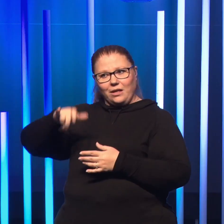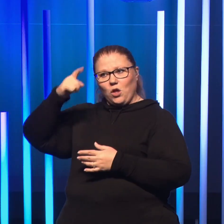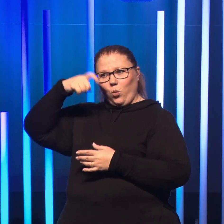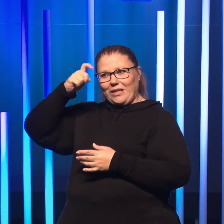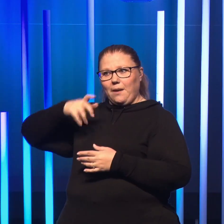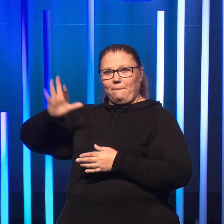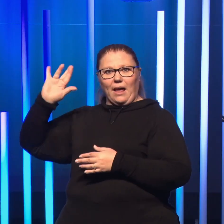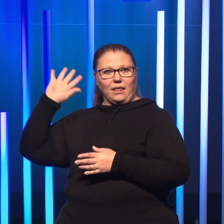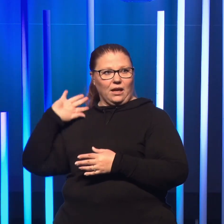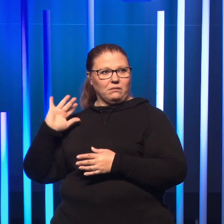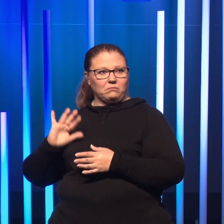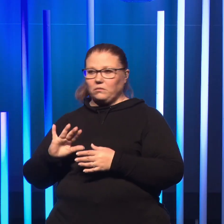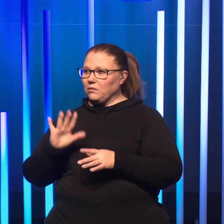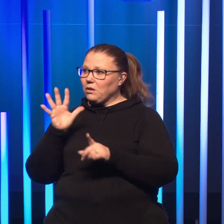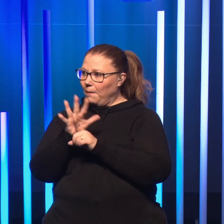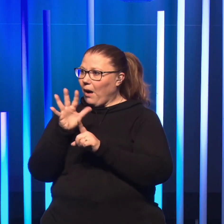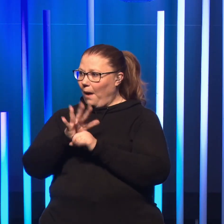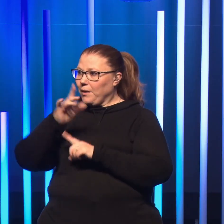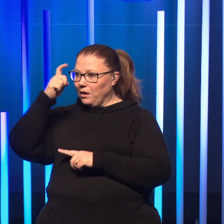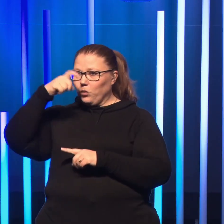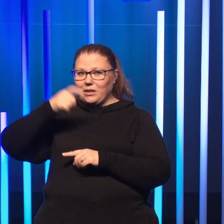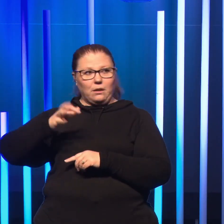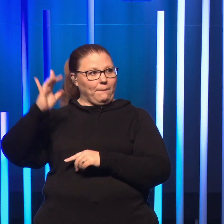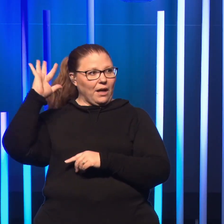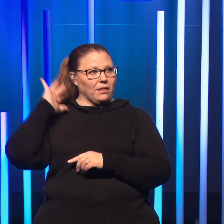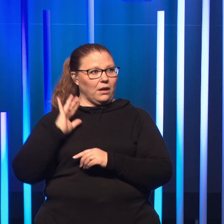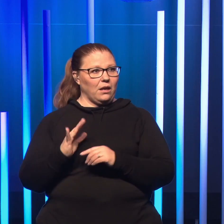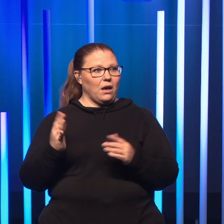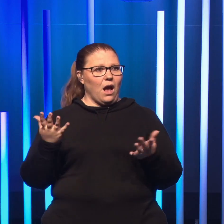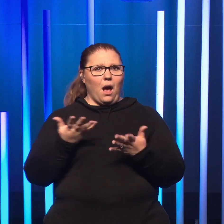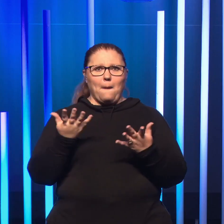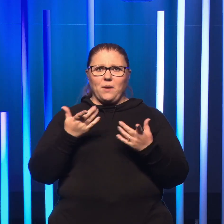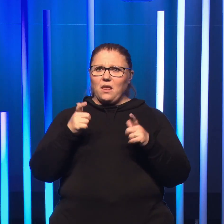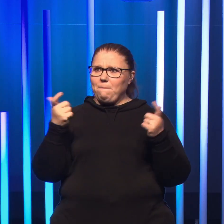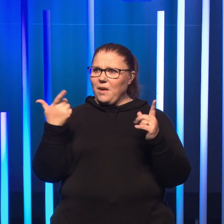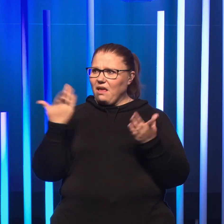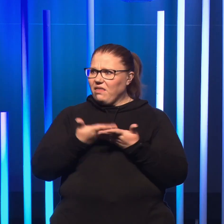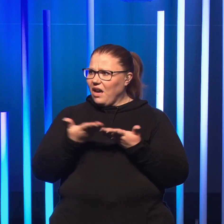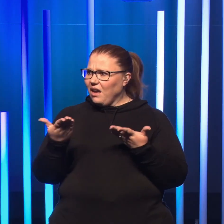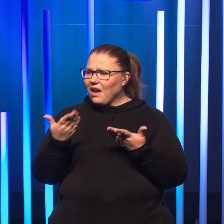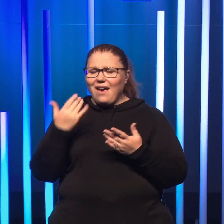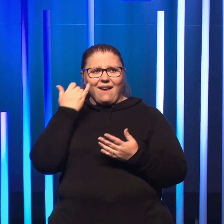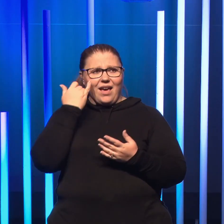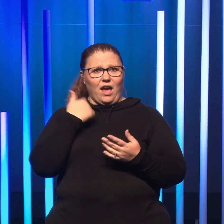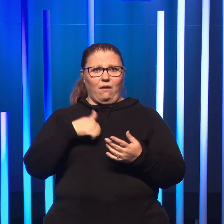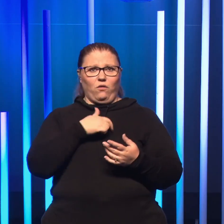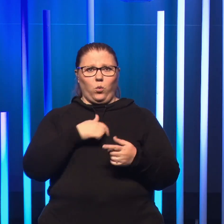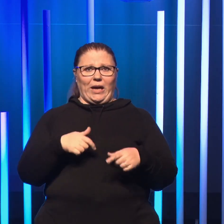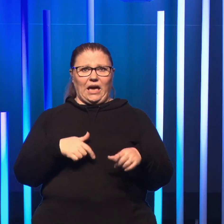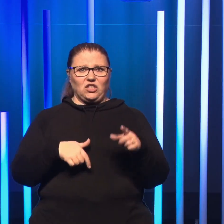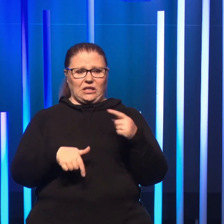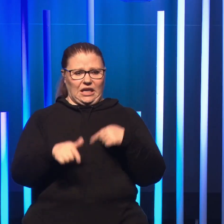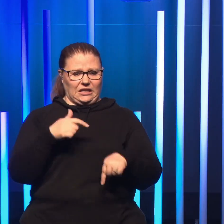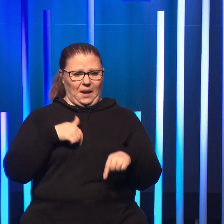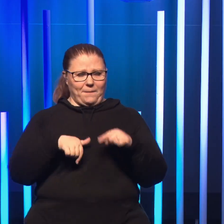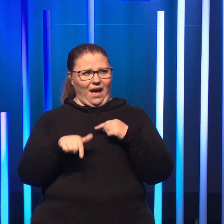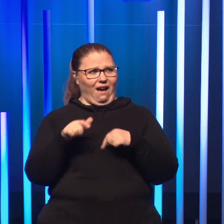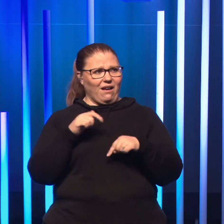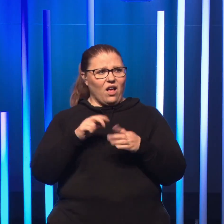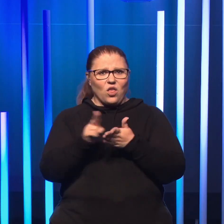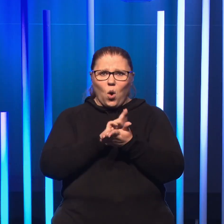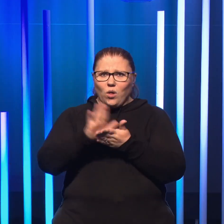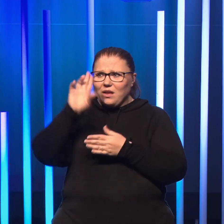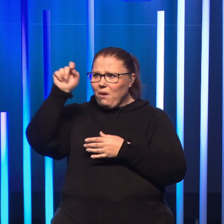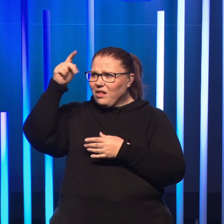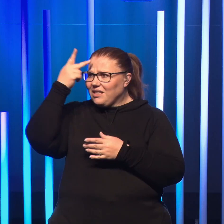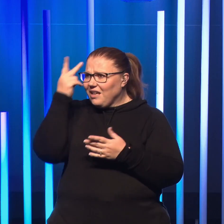day. It was the popular wisdom. But here's the thing, right? If we just like step back, the holiness politic at the end of